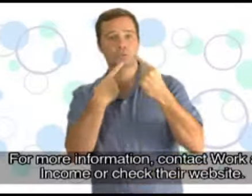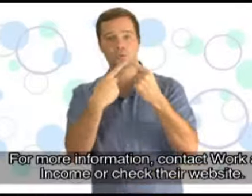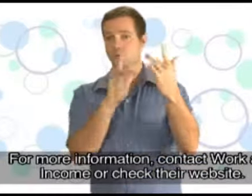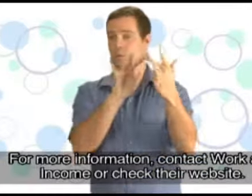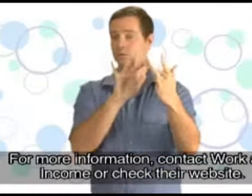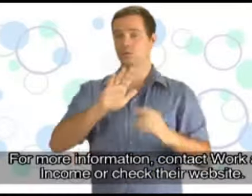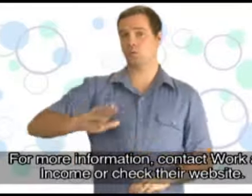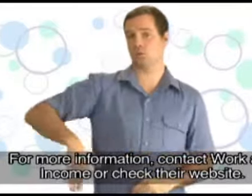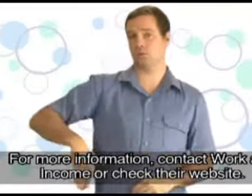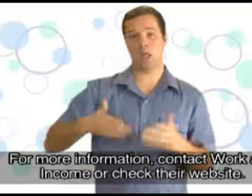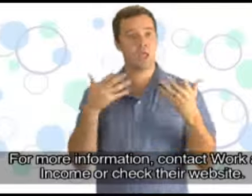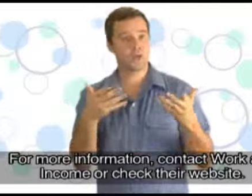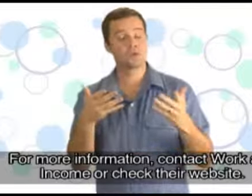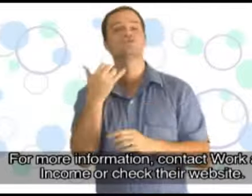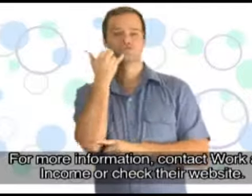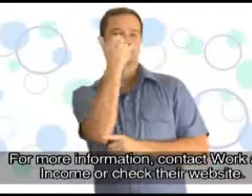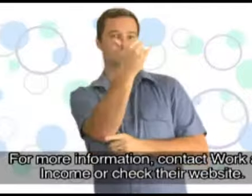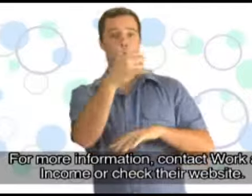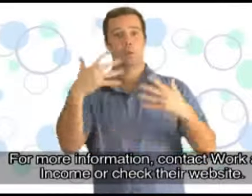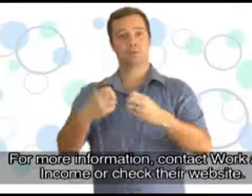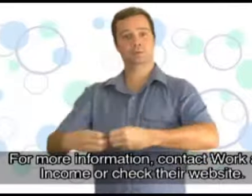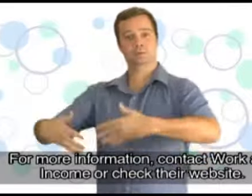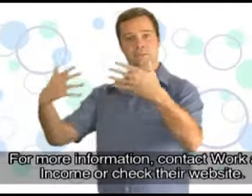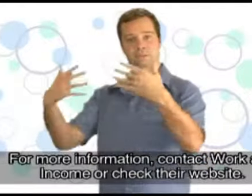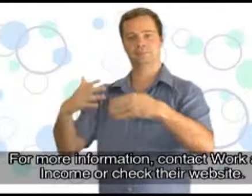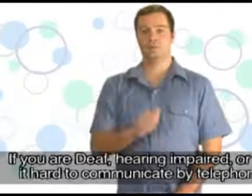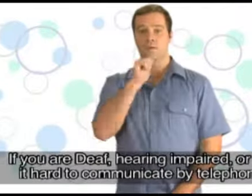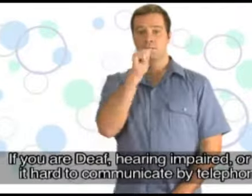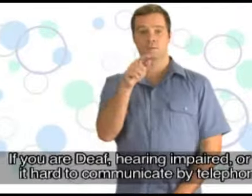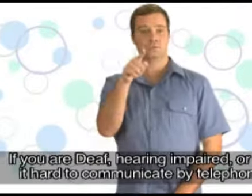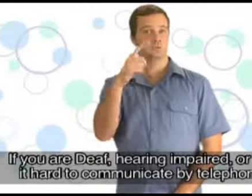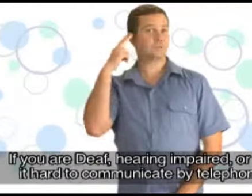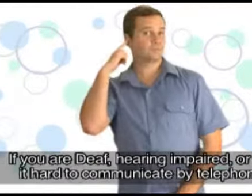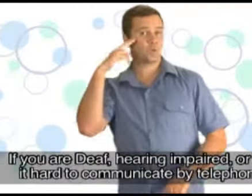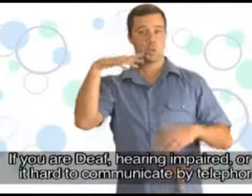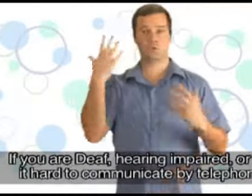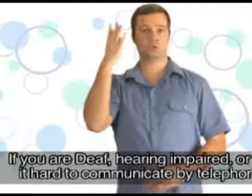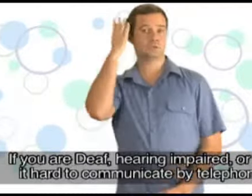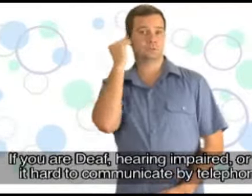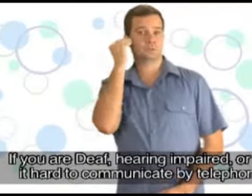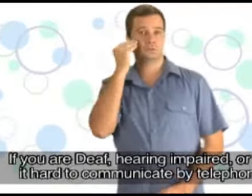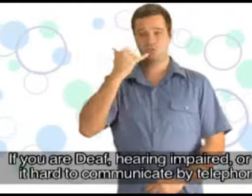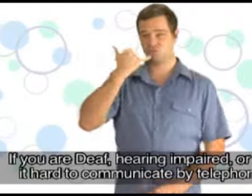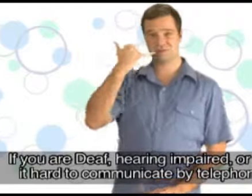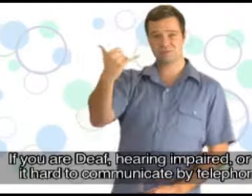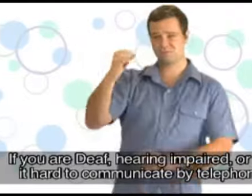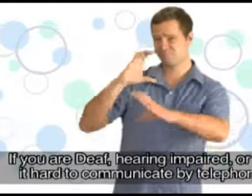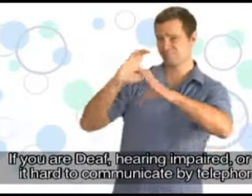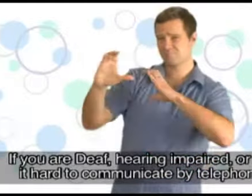For more information, contact Work and Income or check their website. If you are deaf, hearing impaired, or find it hard to communicate